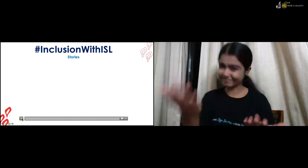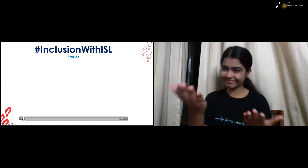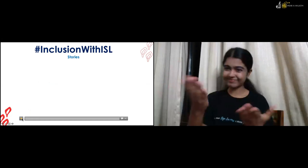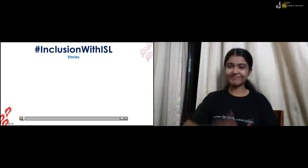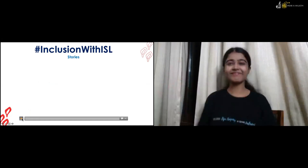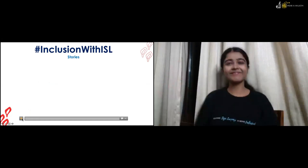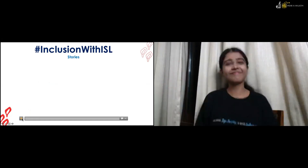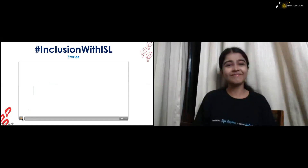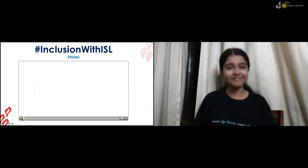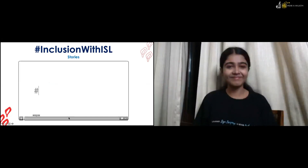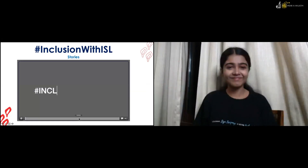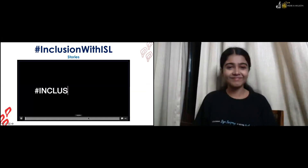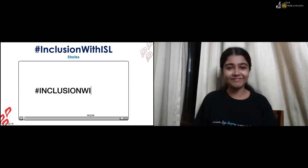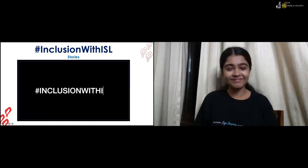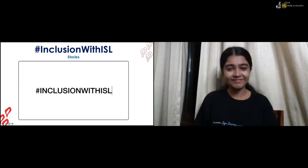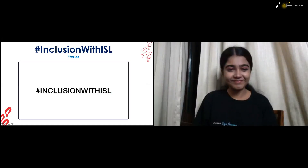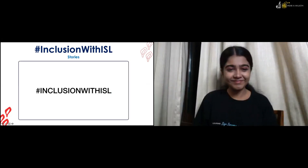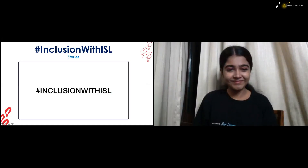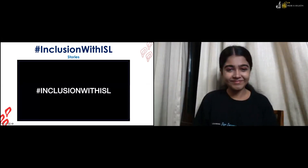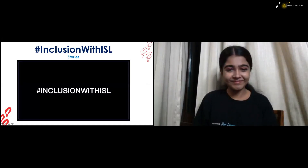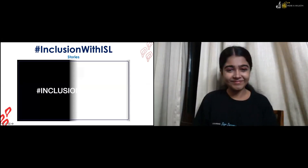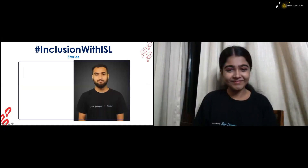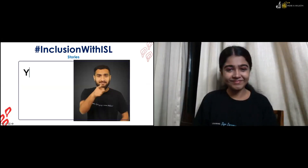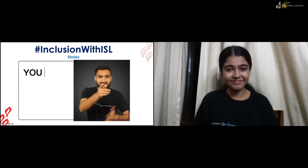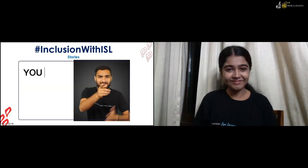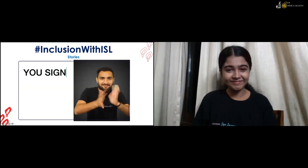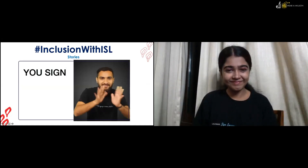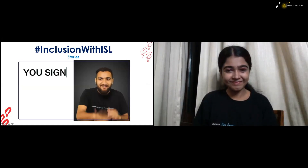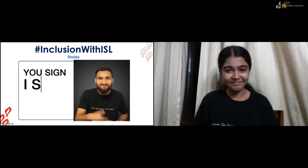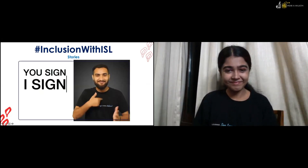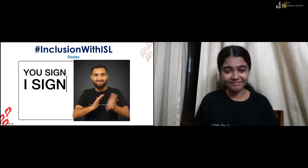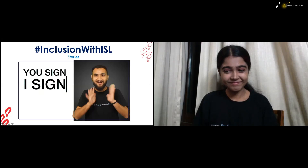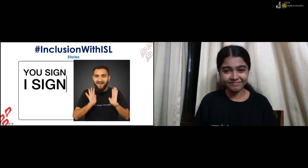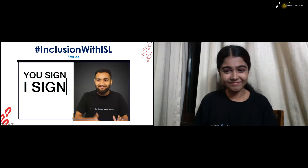related to the awareness in sign language. Let's see what we had.